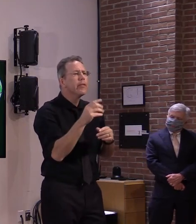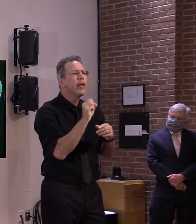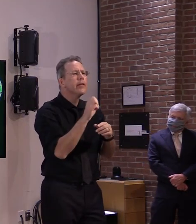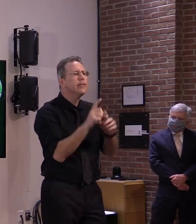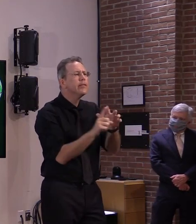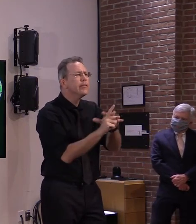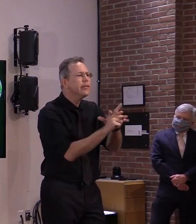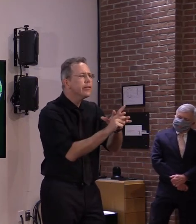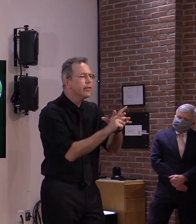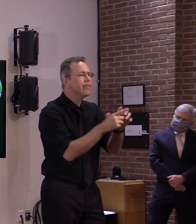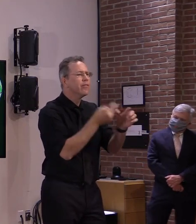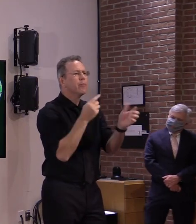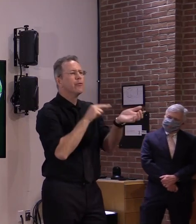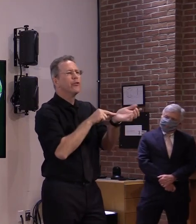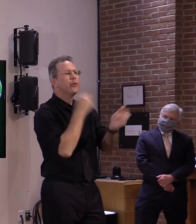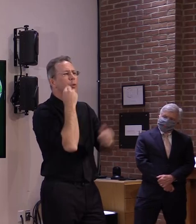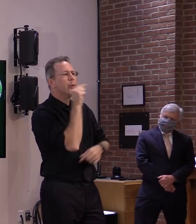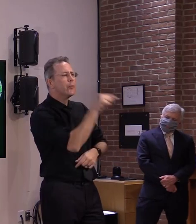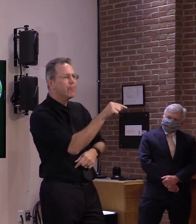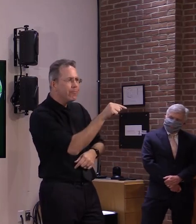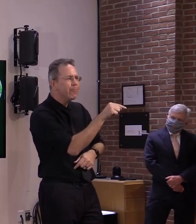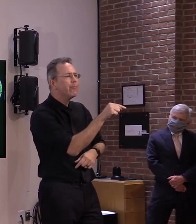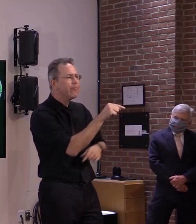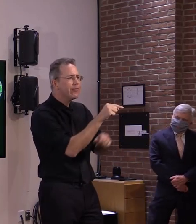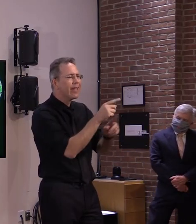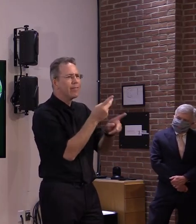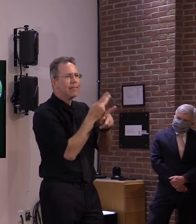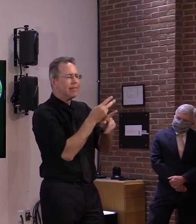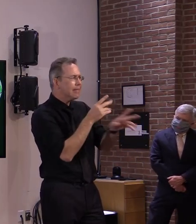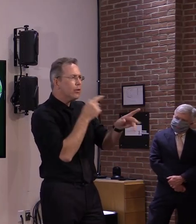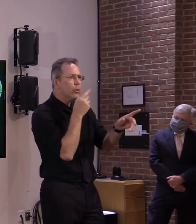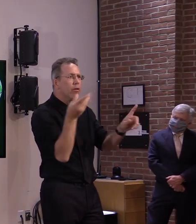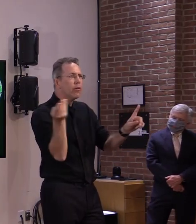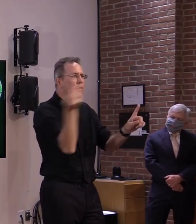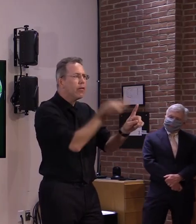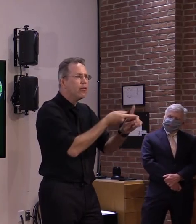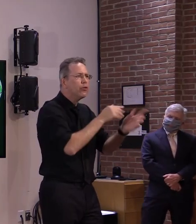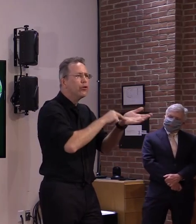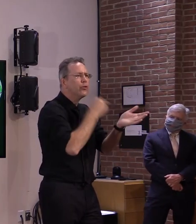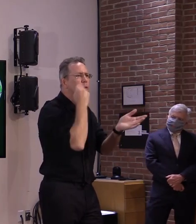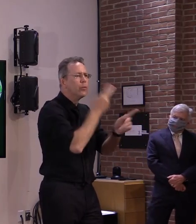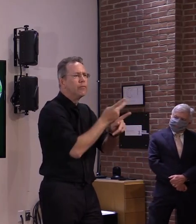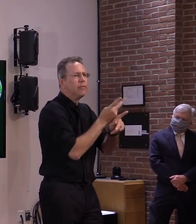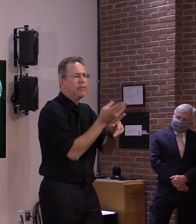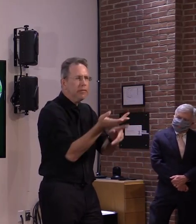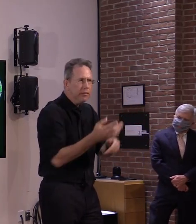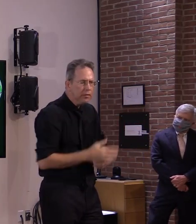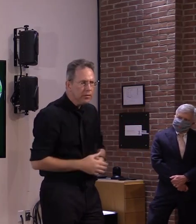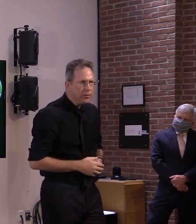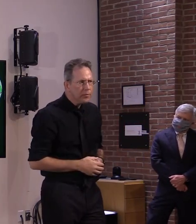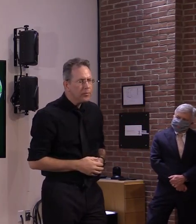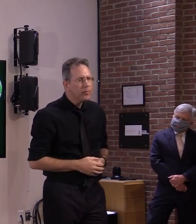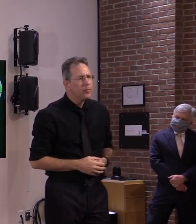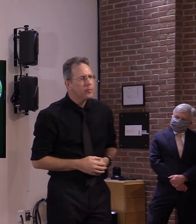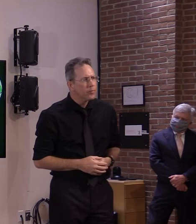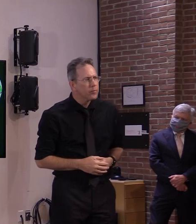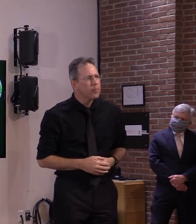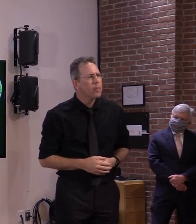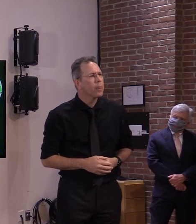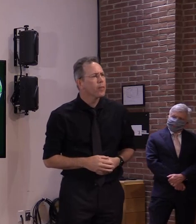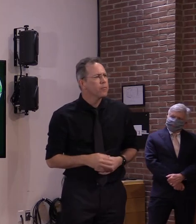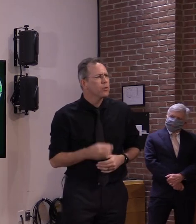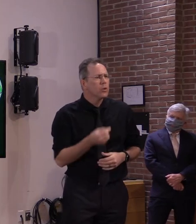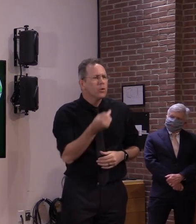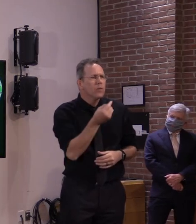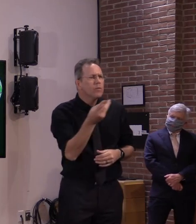complexes. For a long time, we've been reporting a steady rate of just a few new cases each day. And as